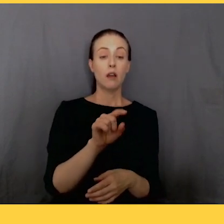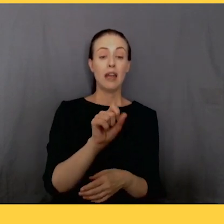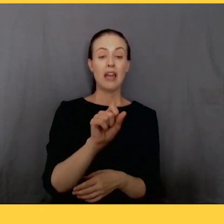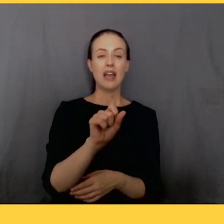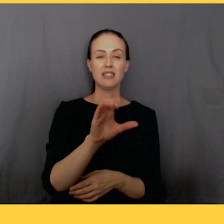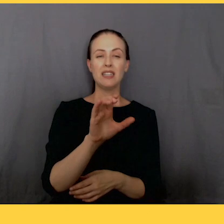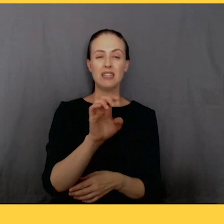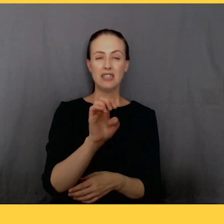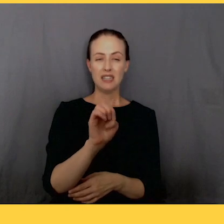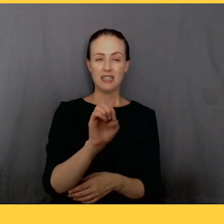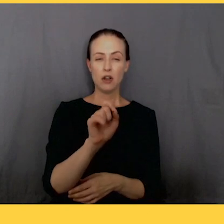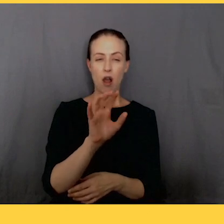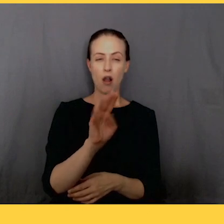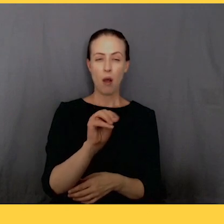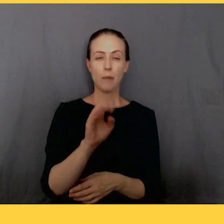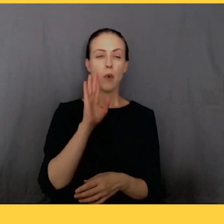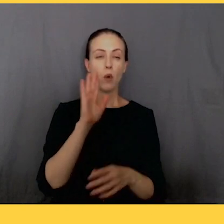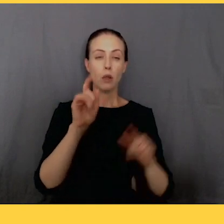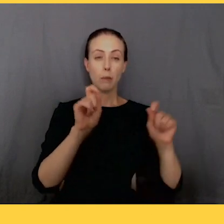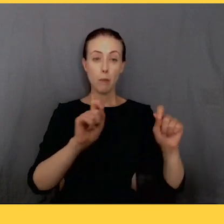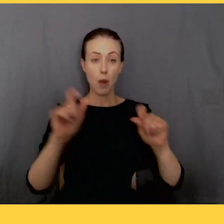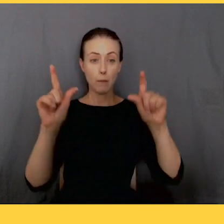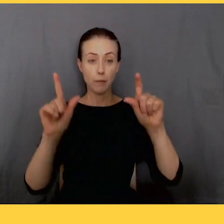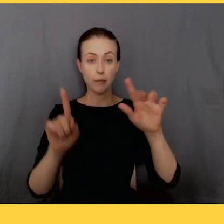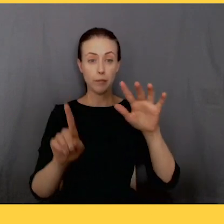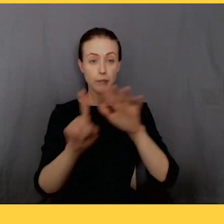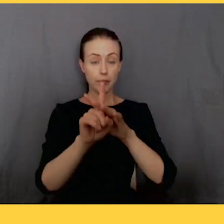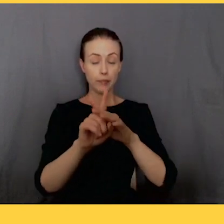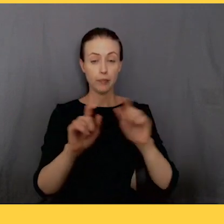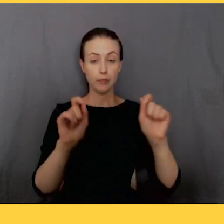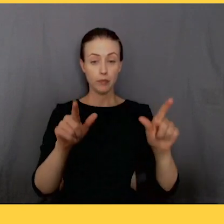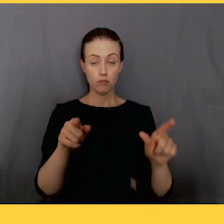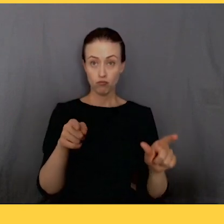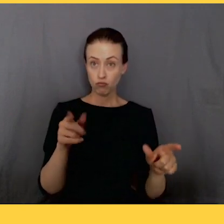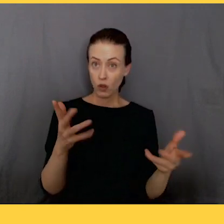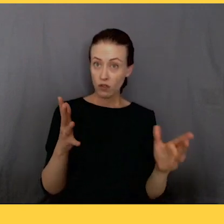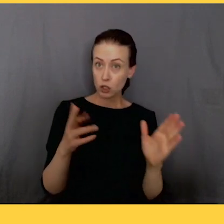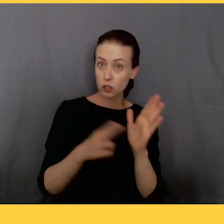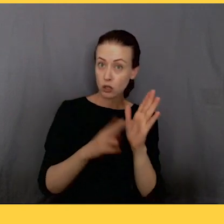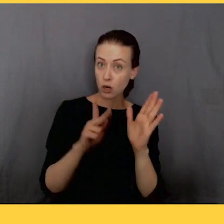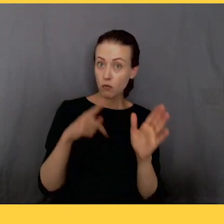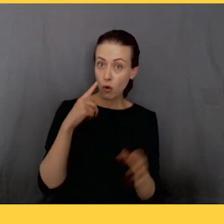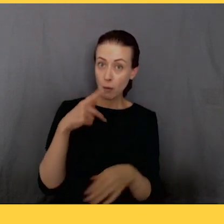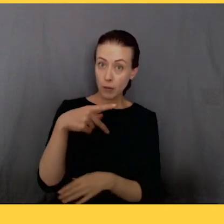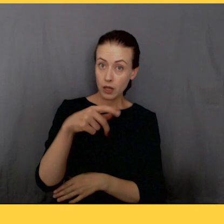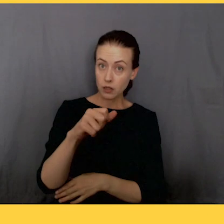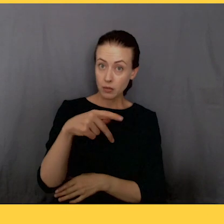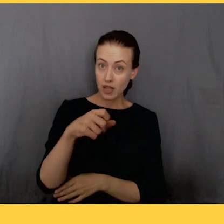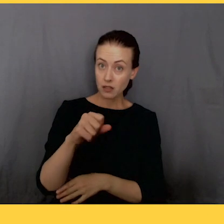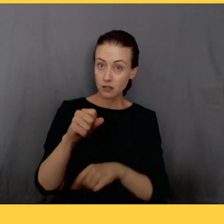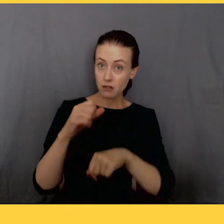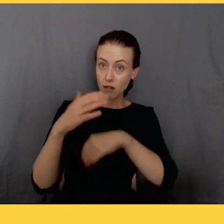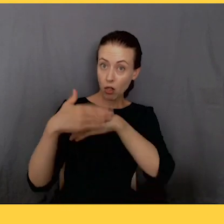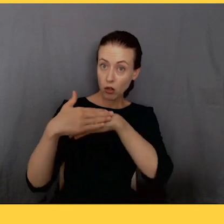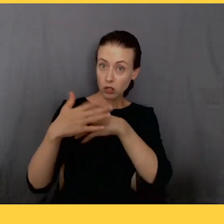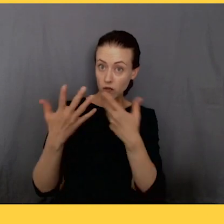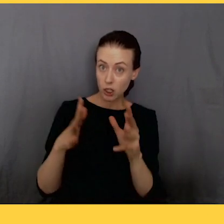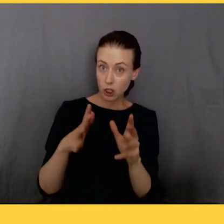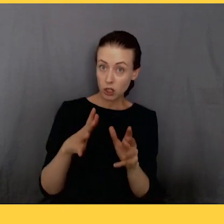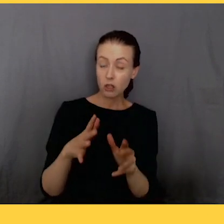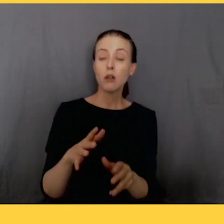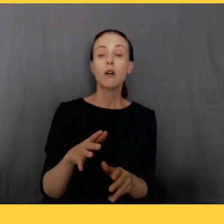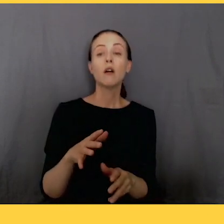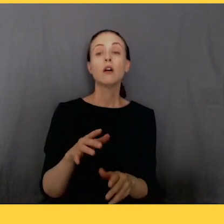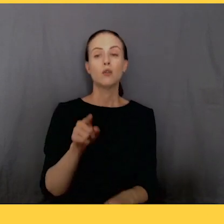one of the first banners that pops up is have you signed up for PSPS or outage alerts? If you have not, you can